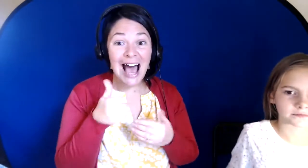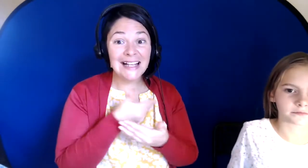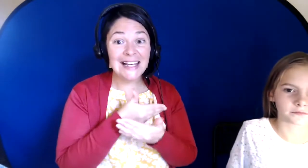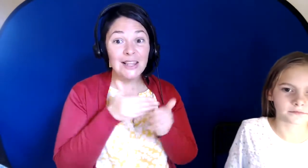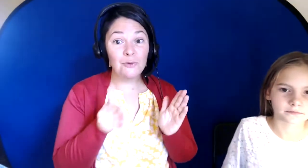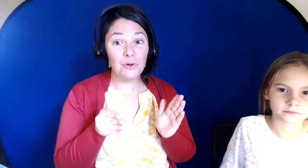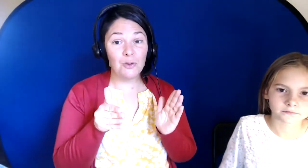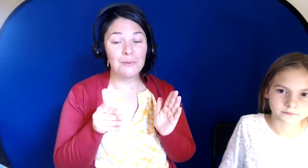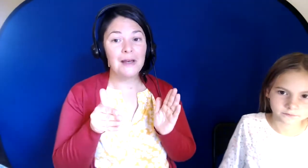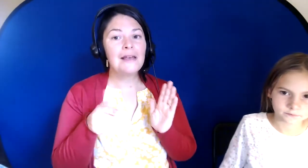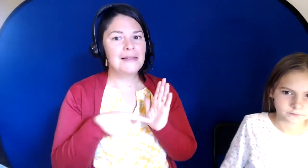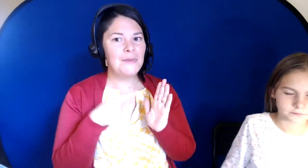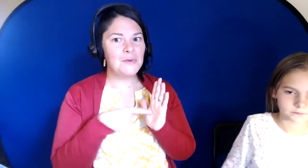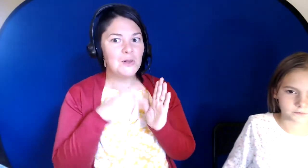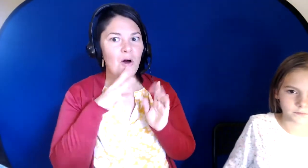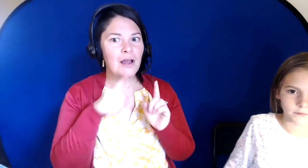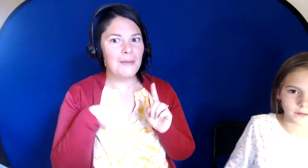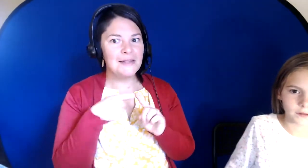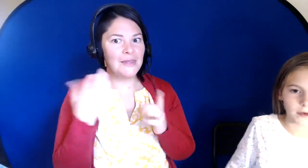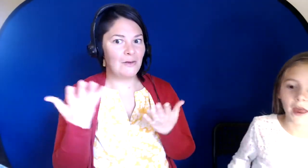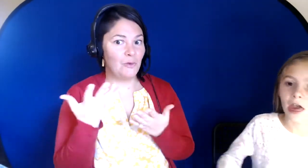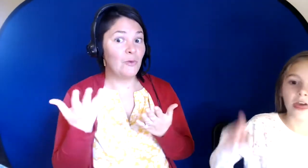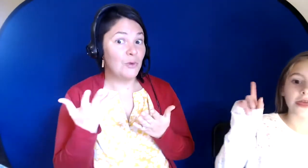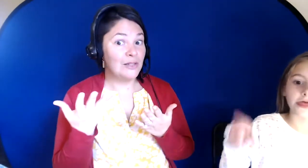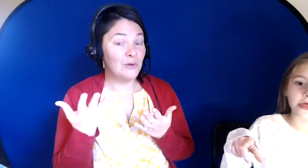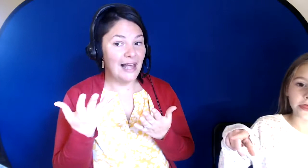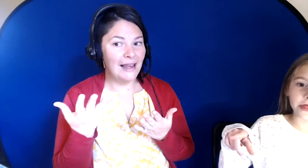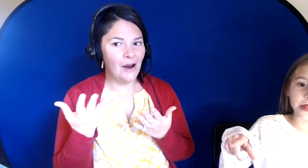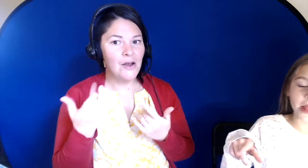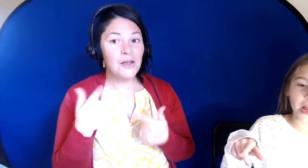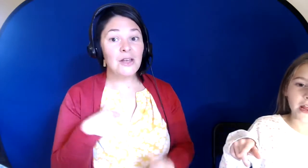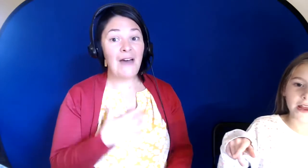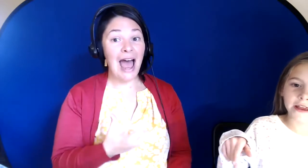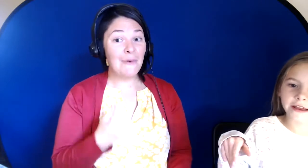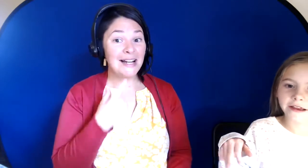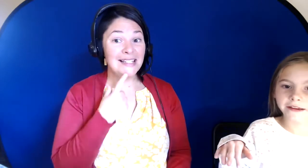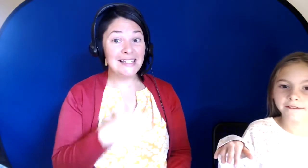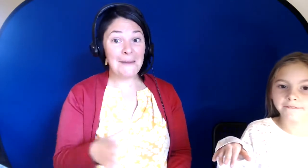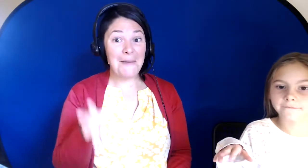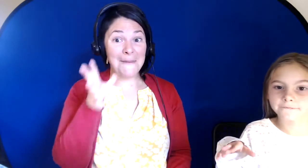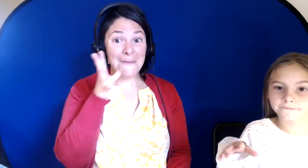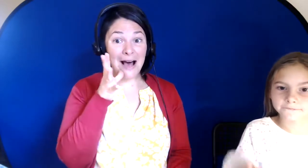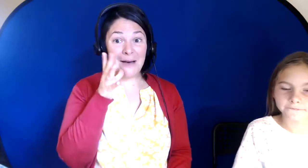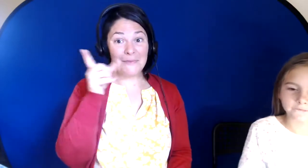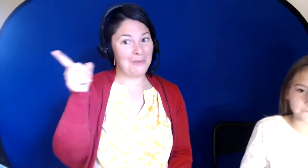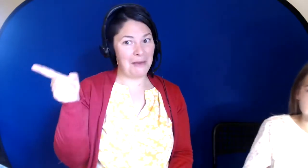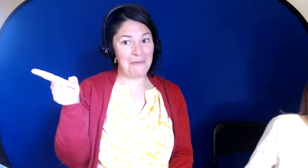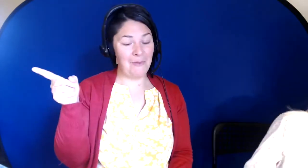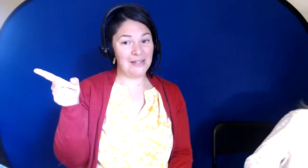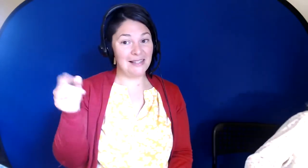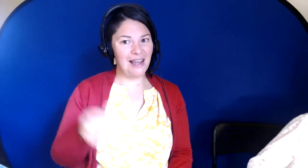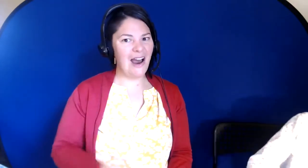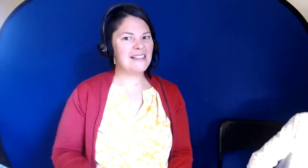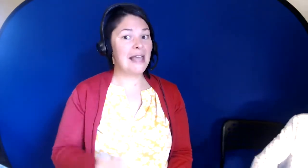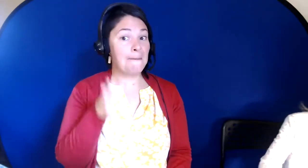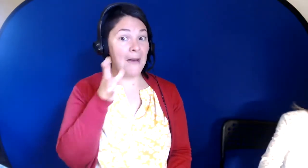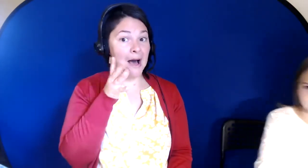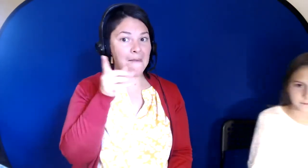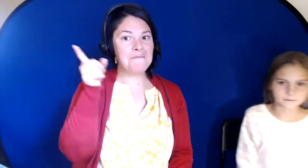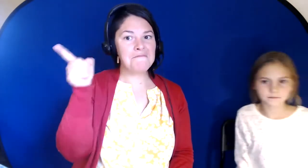the room? Sometimes we're talking about something when who's not here. So if I wanted to say my mom, but my mom wasn't there, I'd say mom,